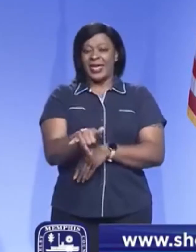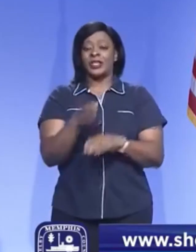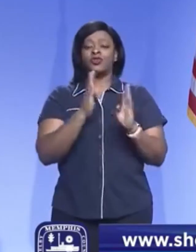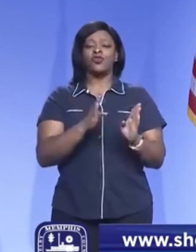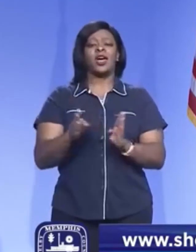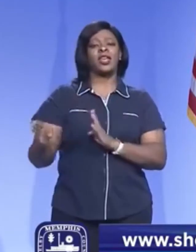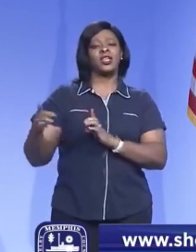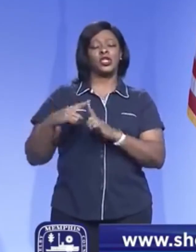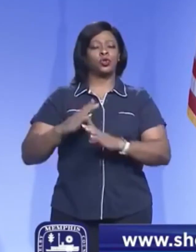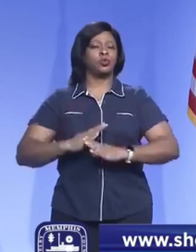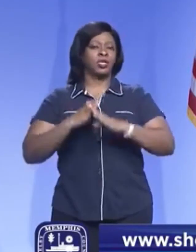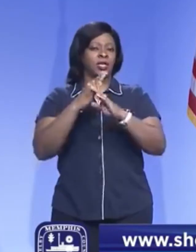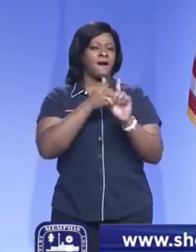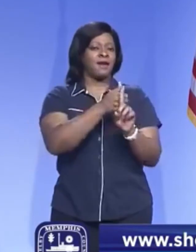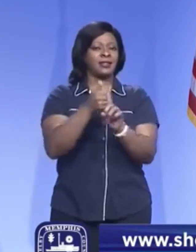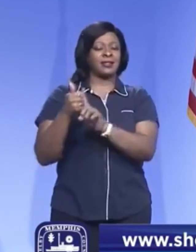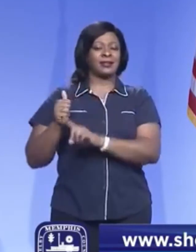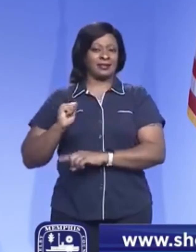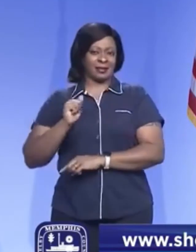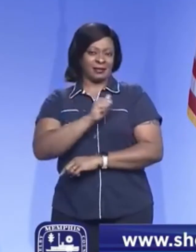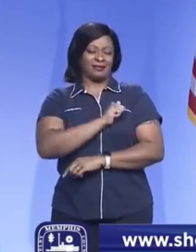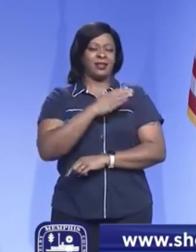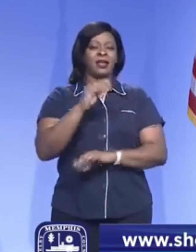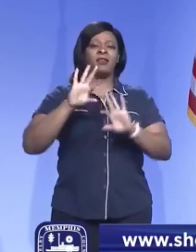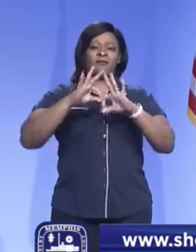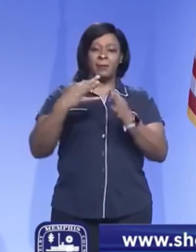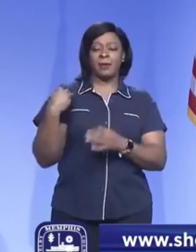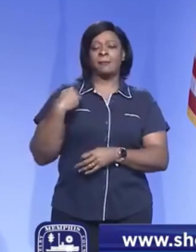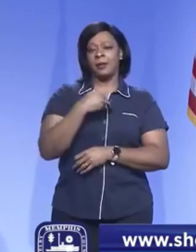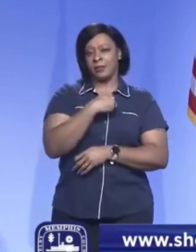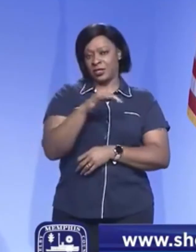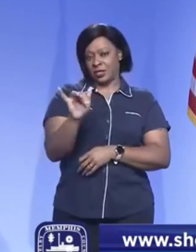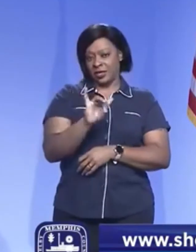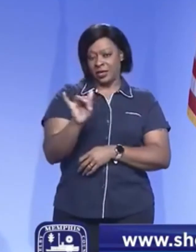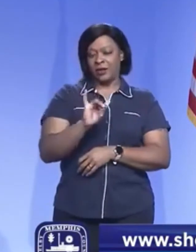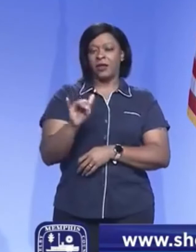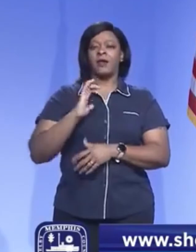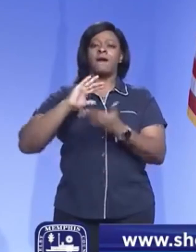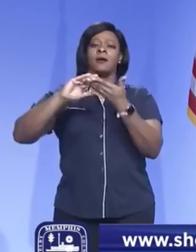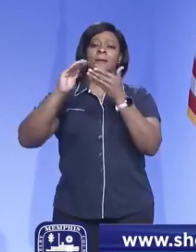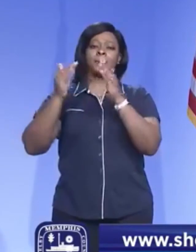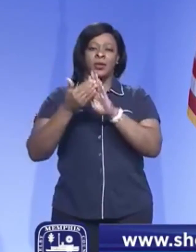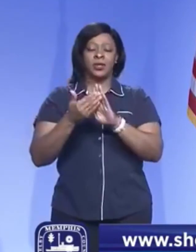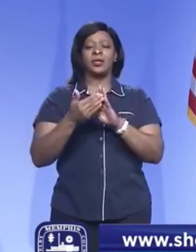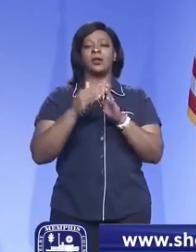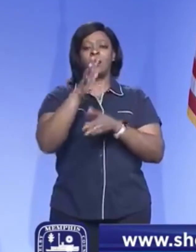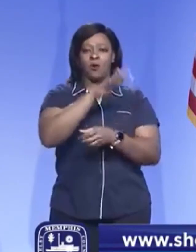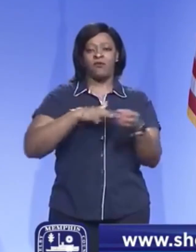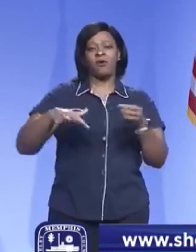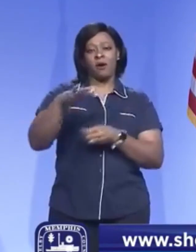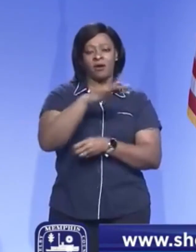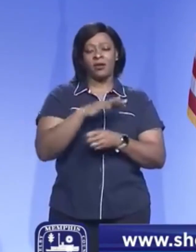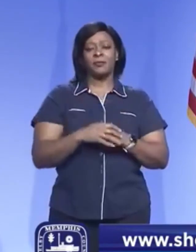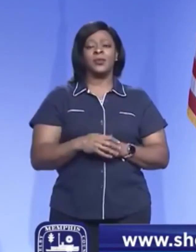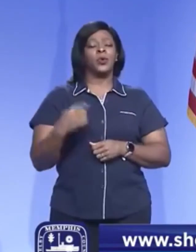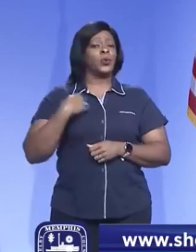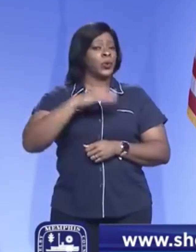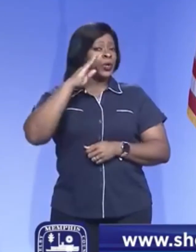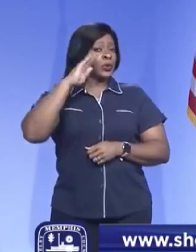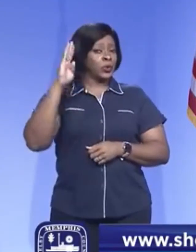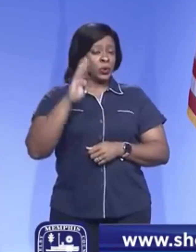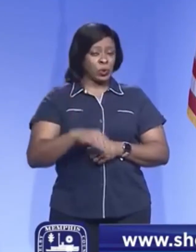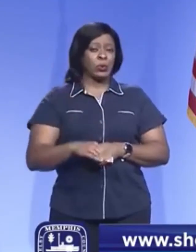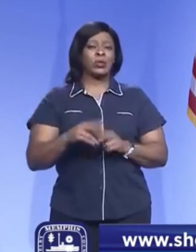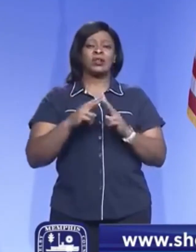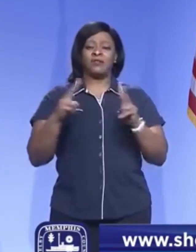strategies to protect ourselves as well as our family members and our community at large. We do know it's been a